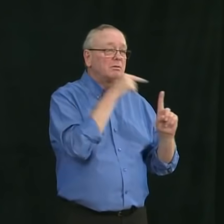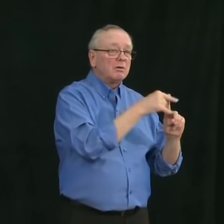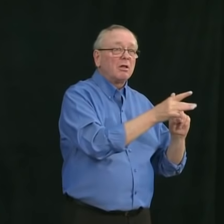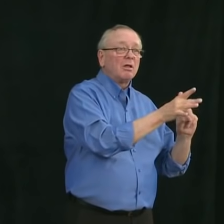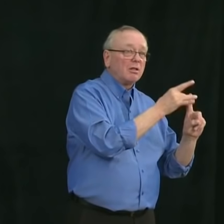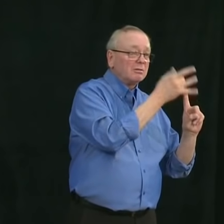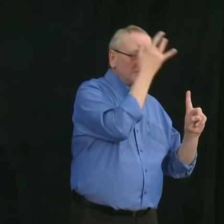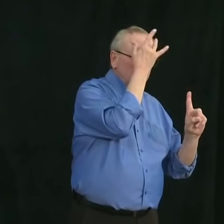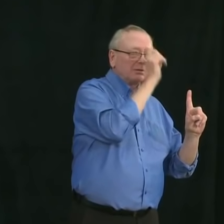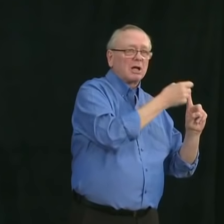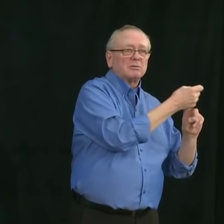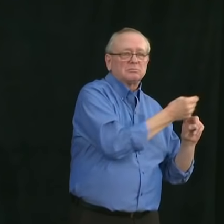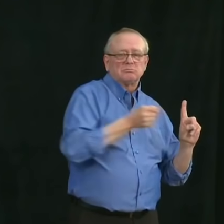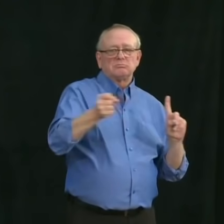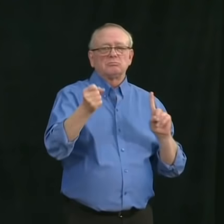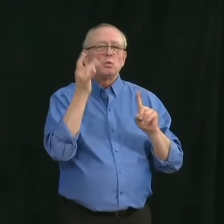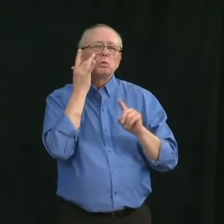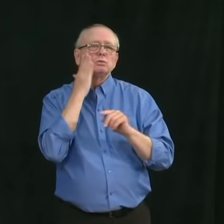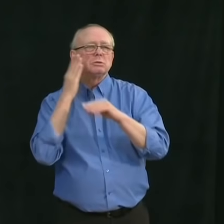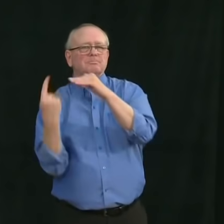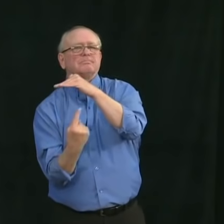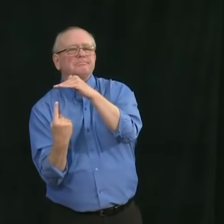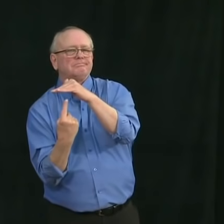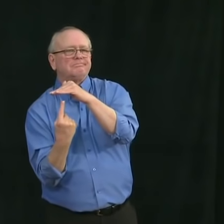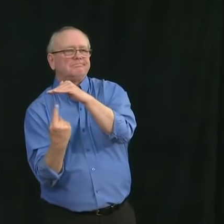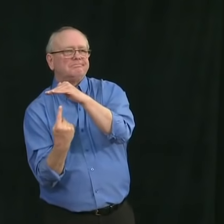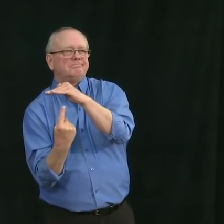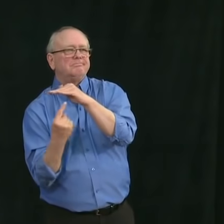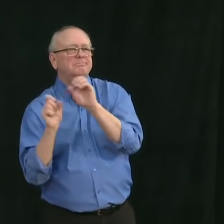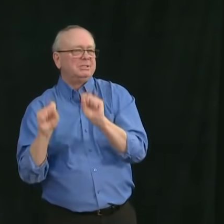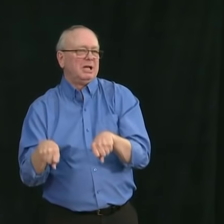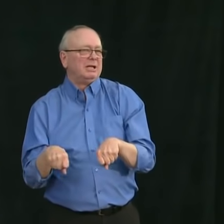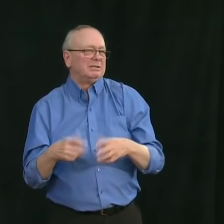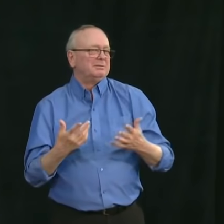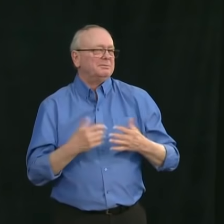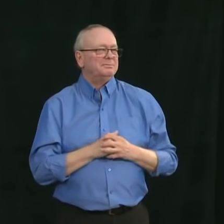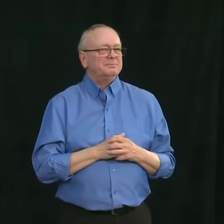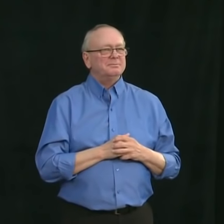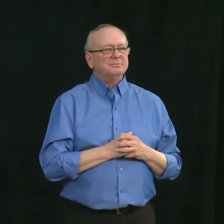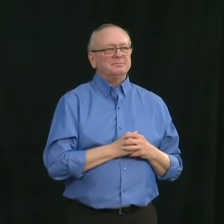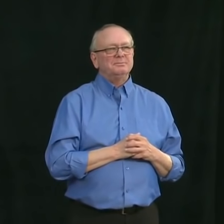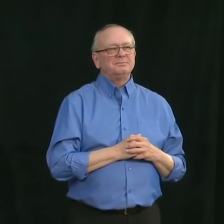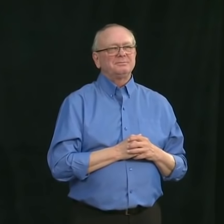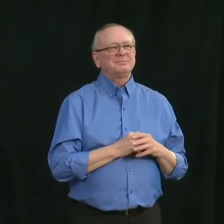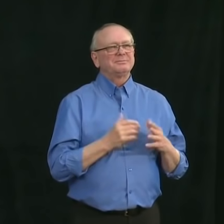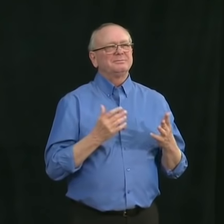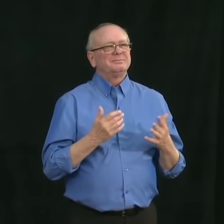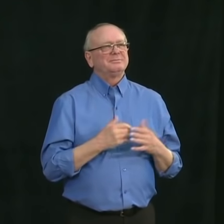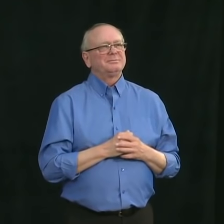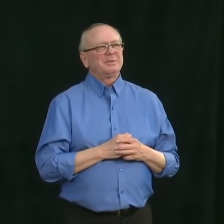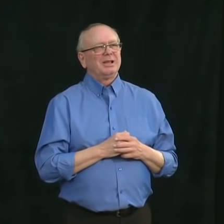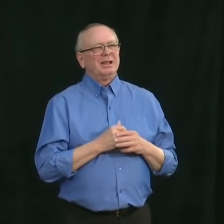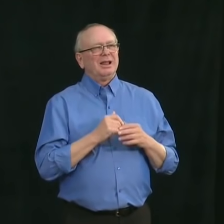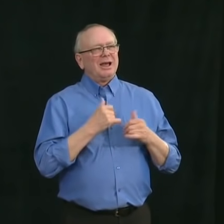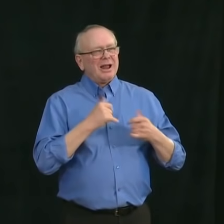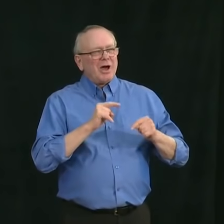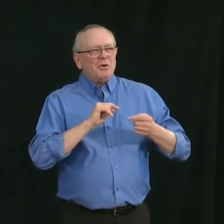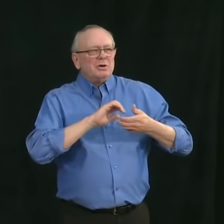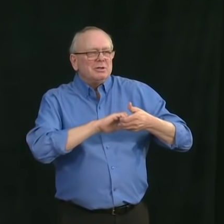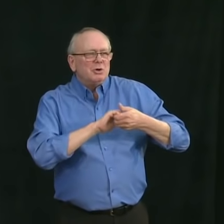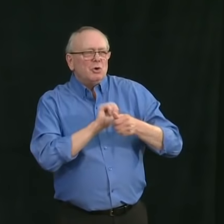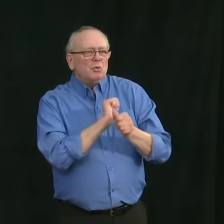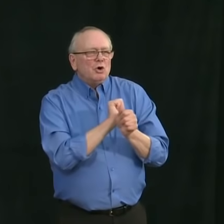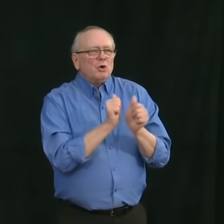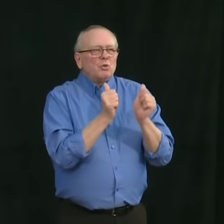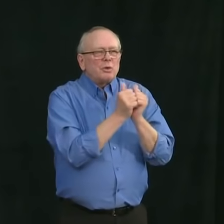is a close contact and they're not able to stay apart from others in their home, we want to make sure that we're supporting them and offering space